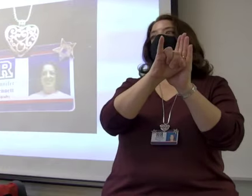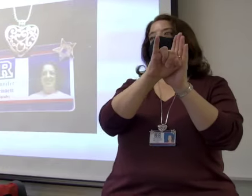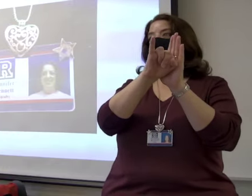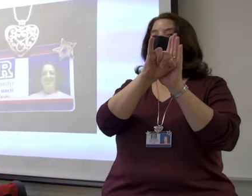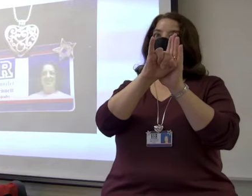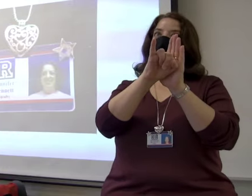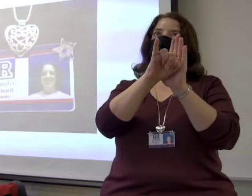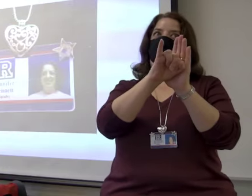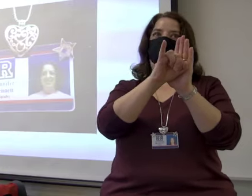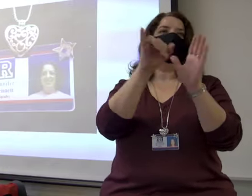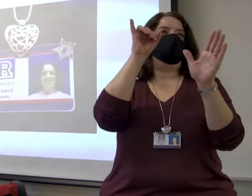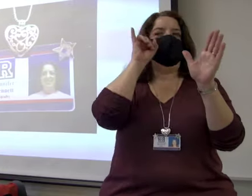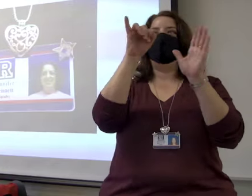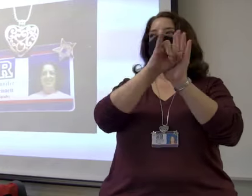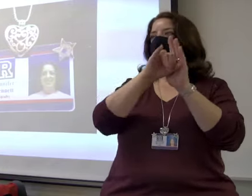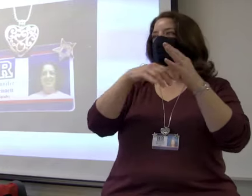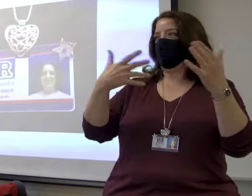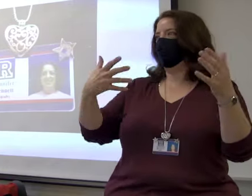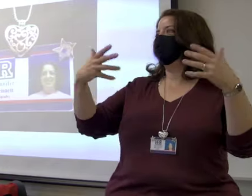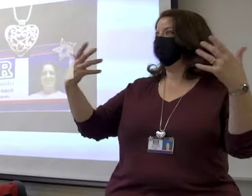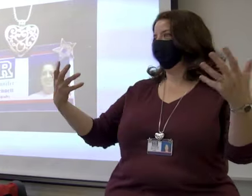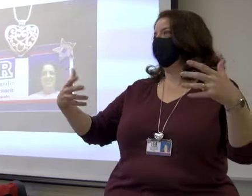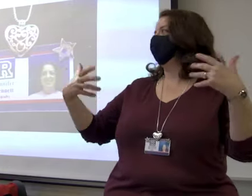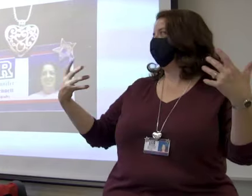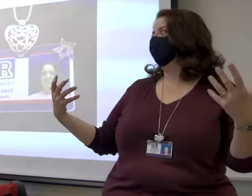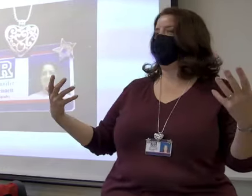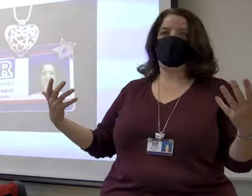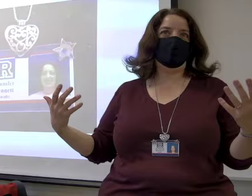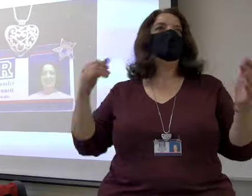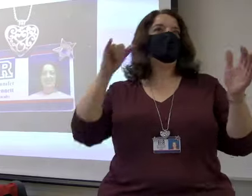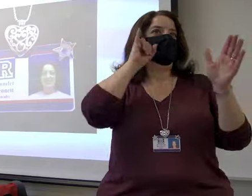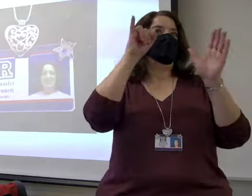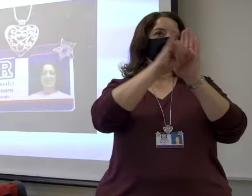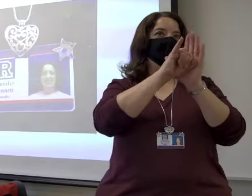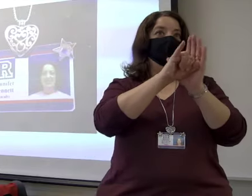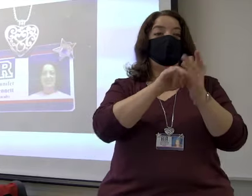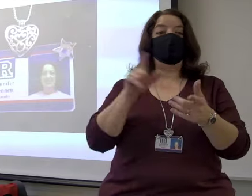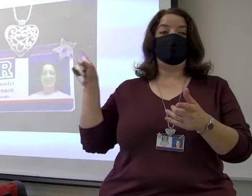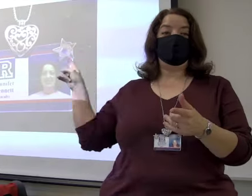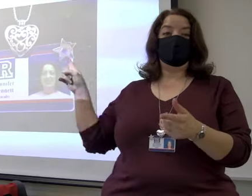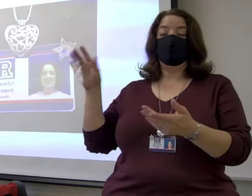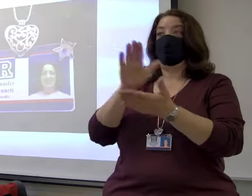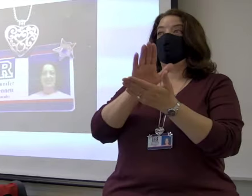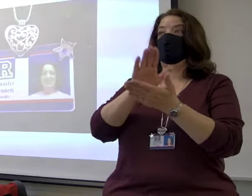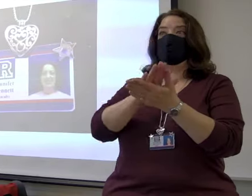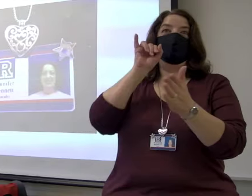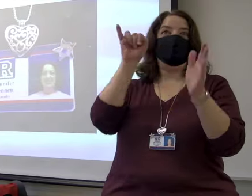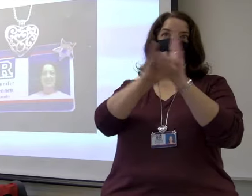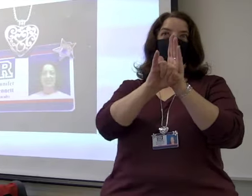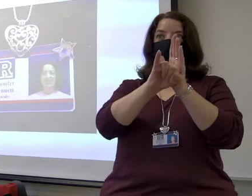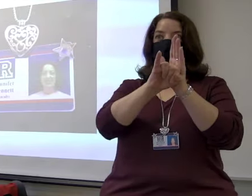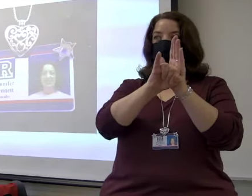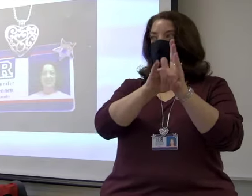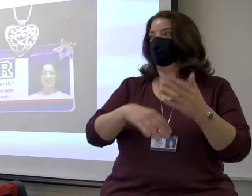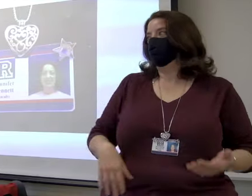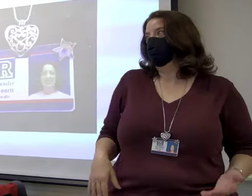has your picture on it, right? Whether it's a passport, driver's license, school ID, right? So this is my school identification,